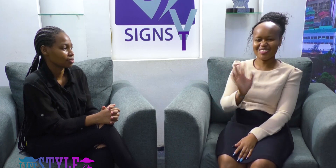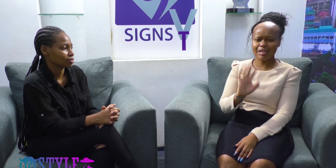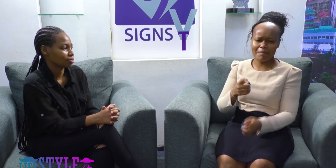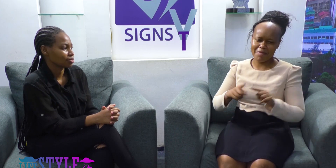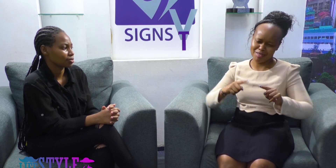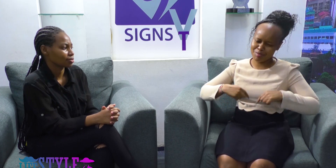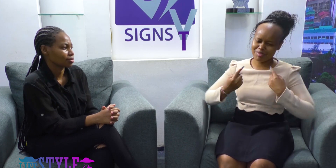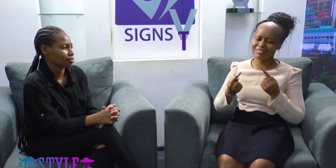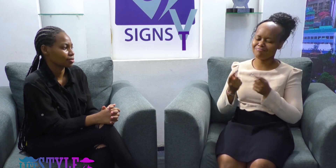faster.